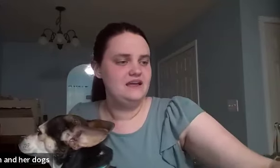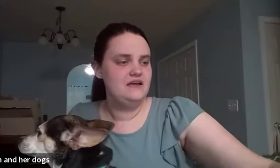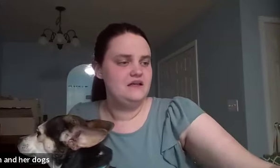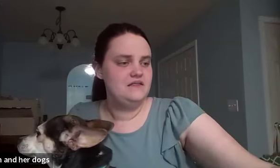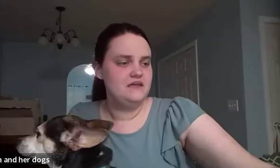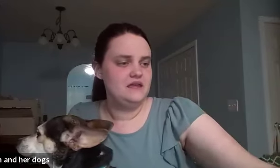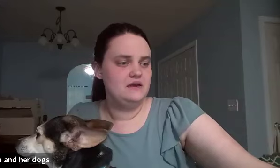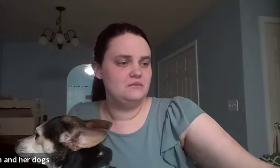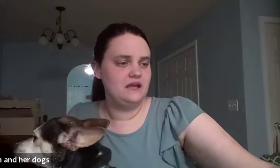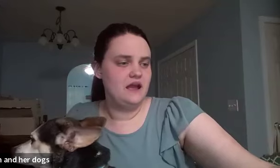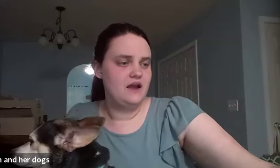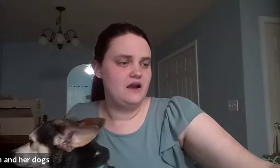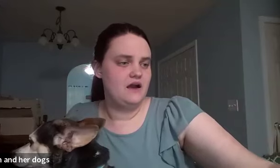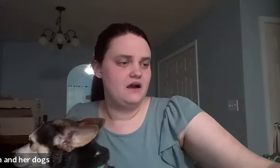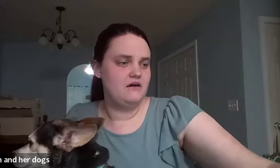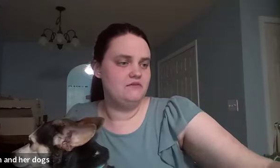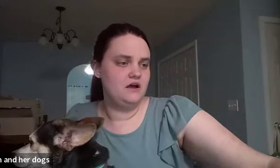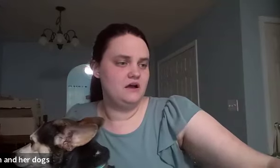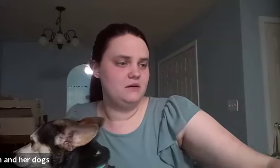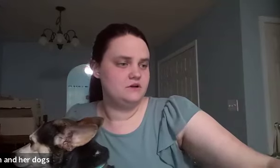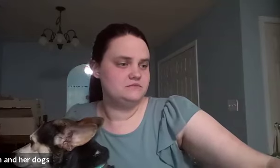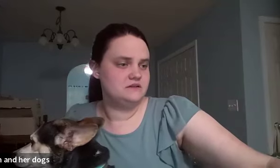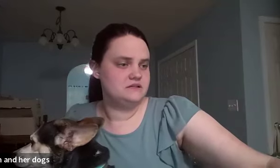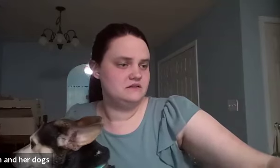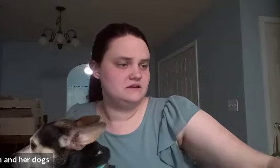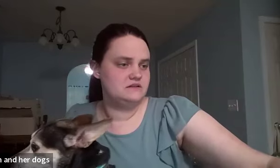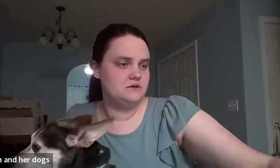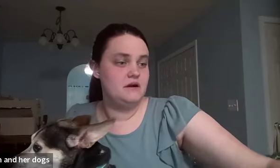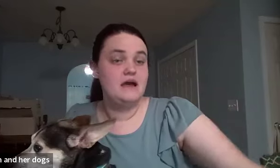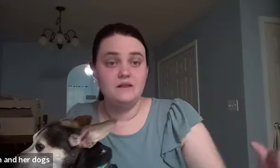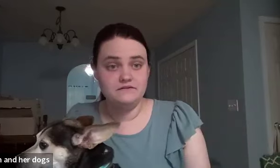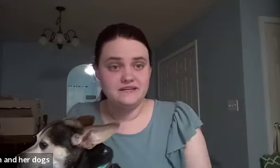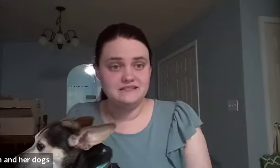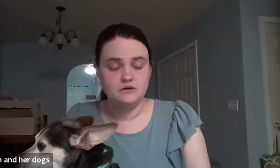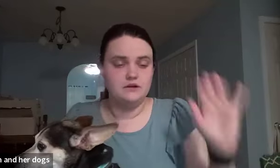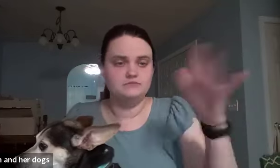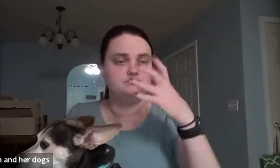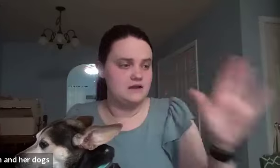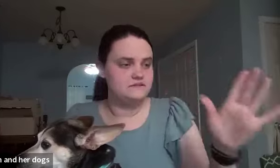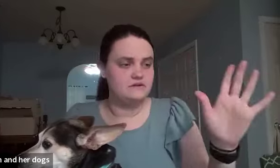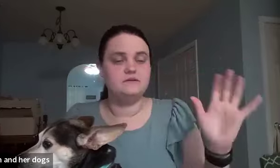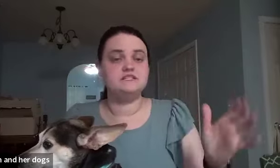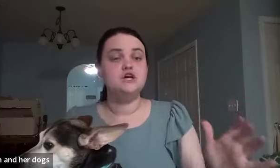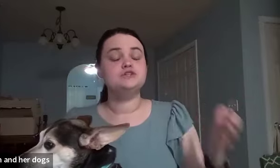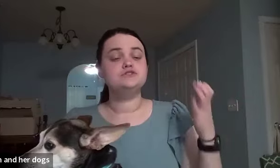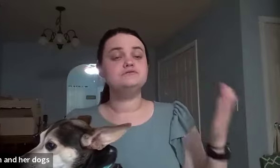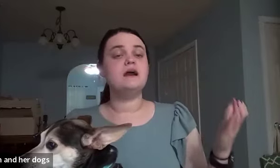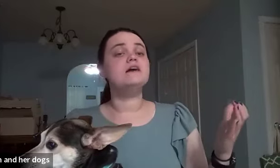Okay. Then we have, where's my list? I lost it. There we go. Elephant, or no, giraffe. Sorry, there it is. Giraffe.